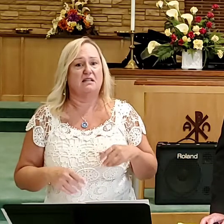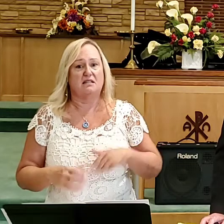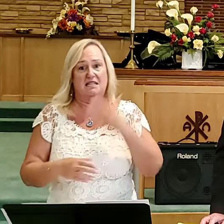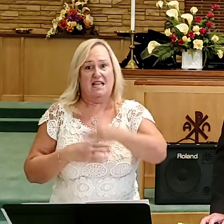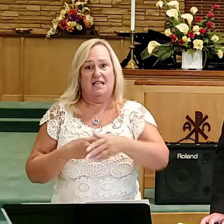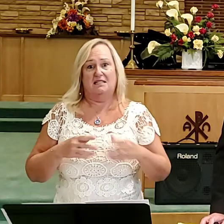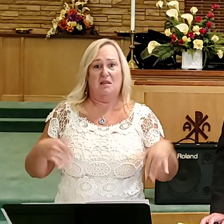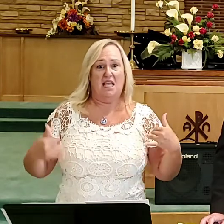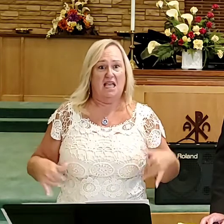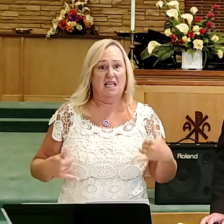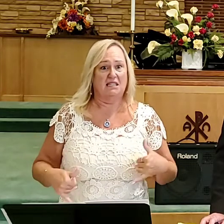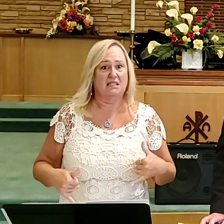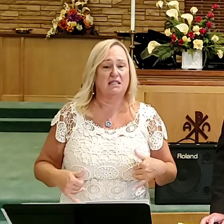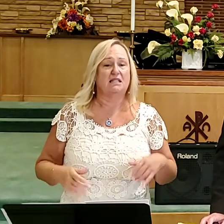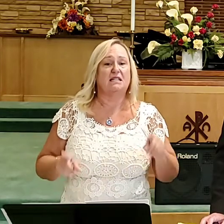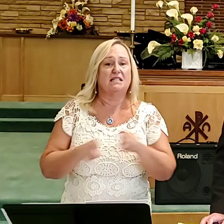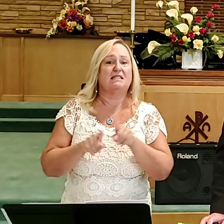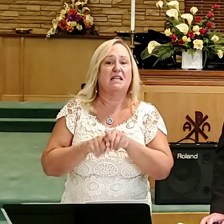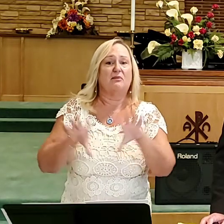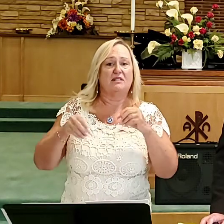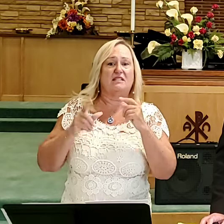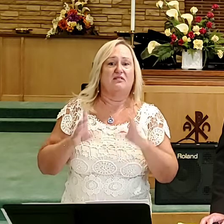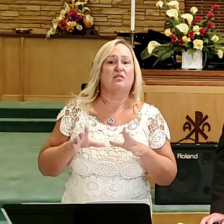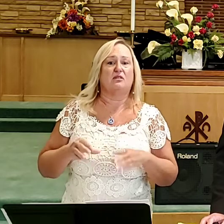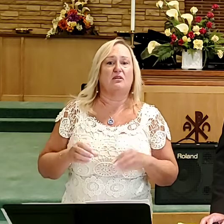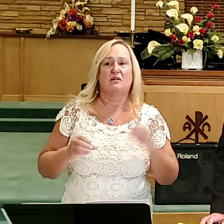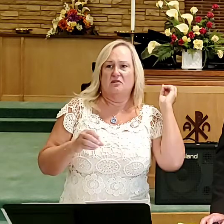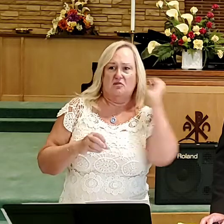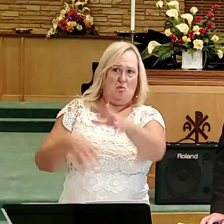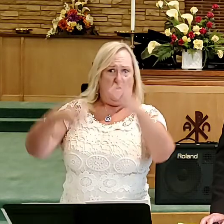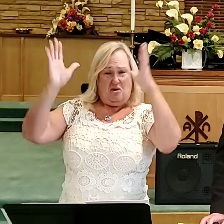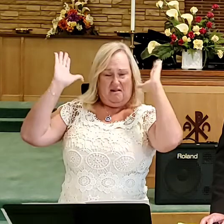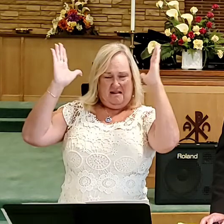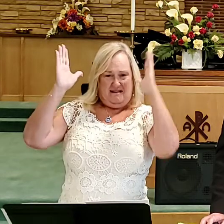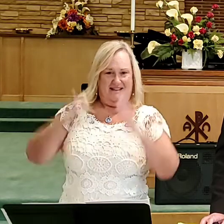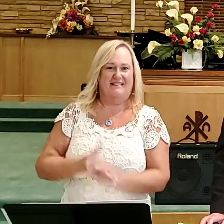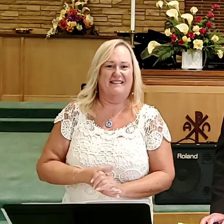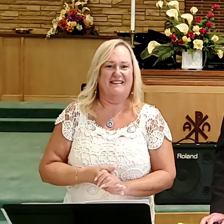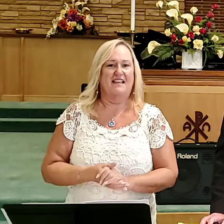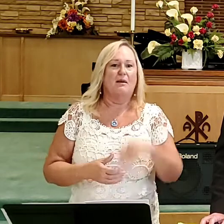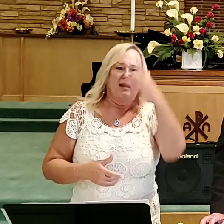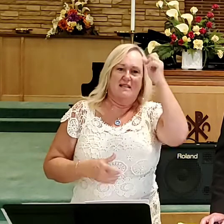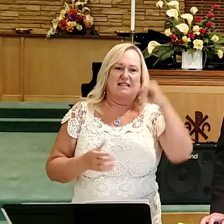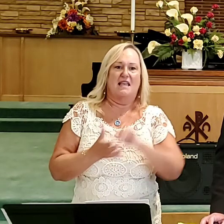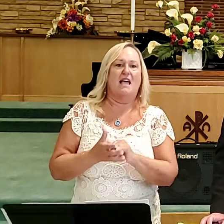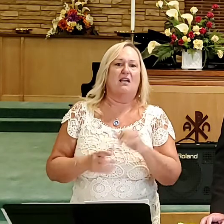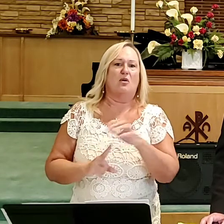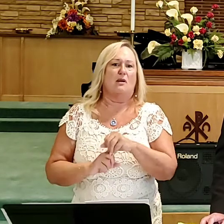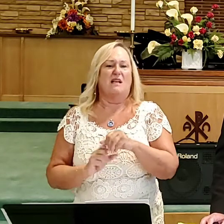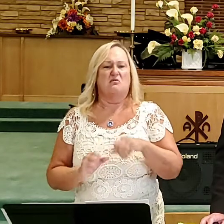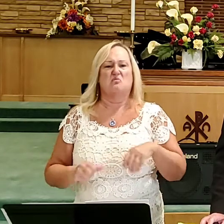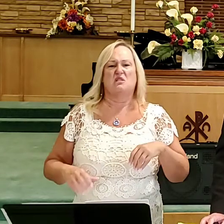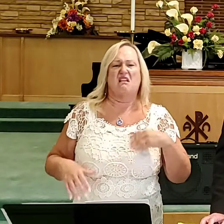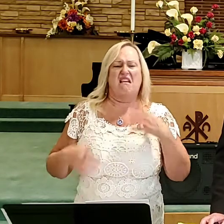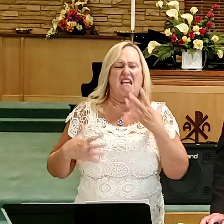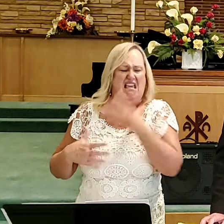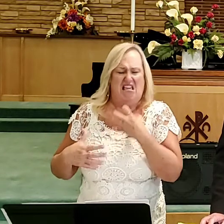play, the same receiver scored a touchdown because that cornerback was still